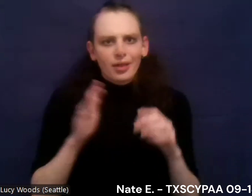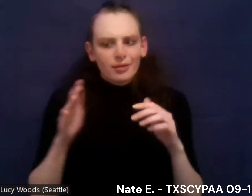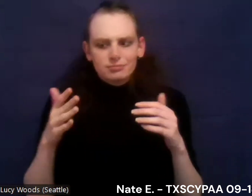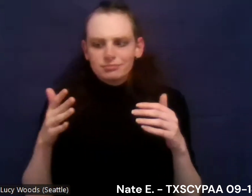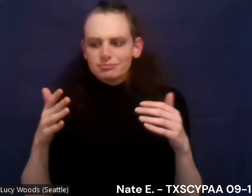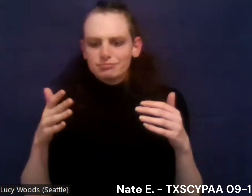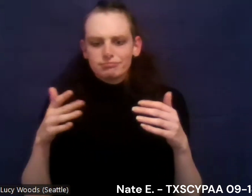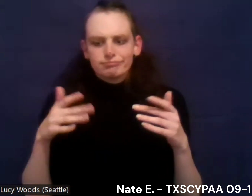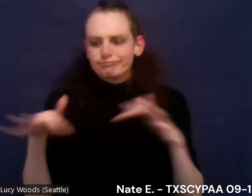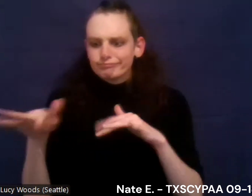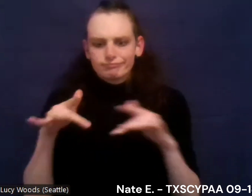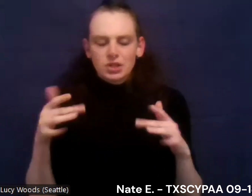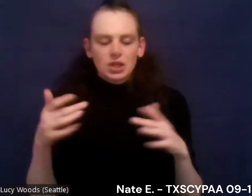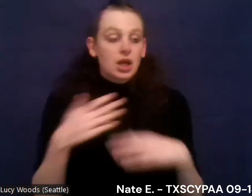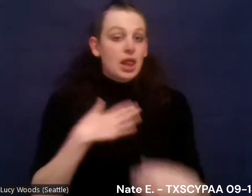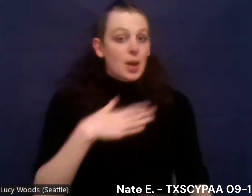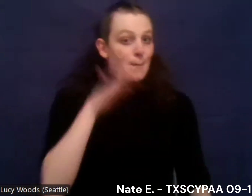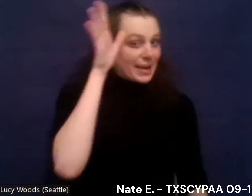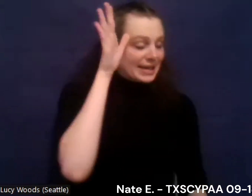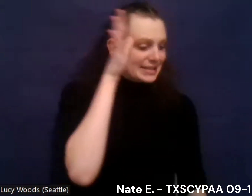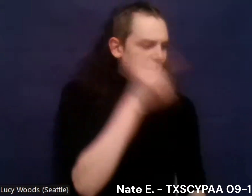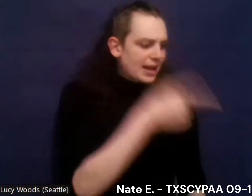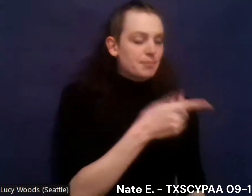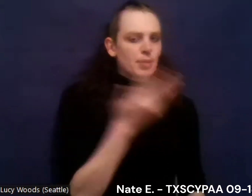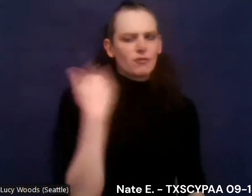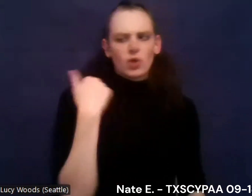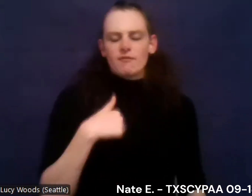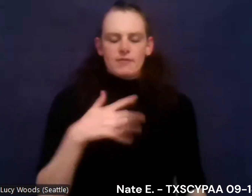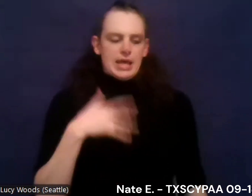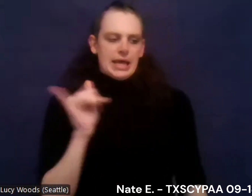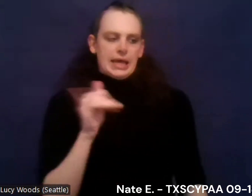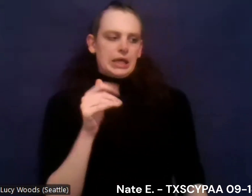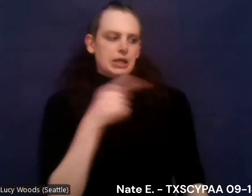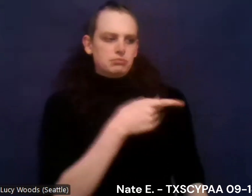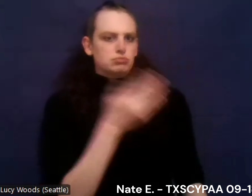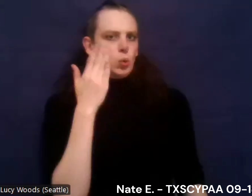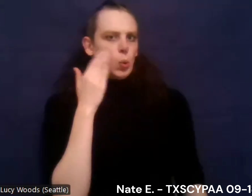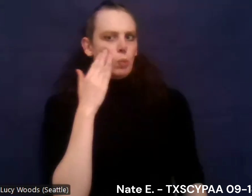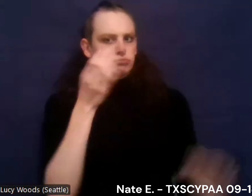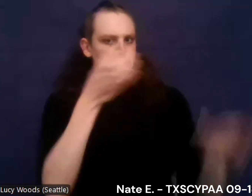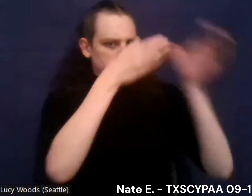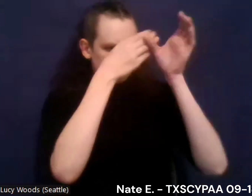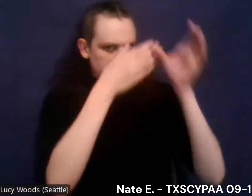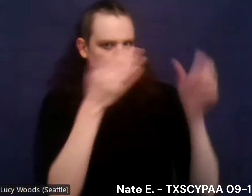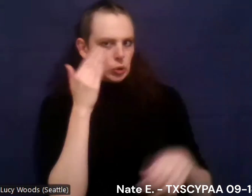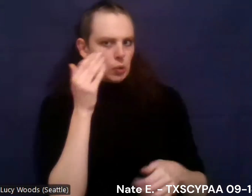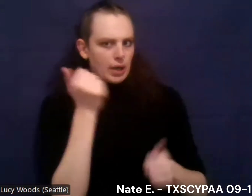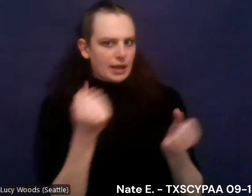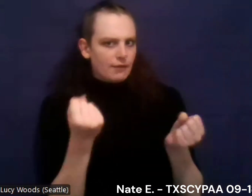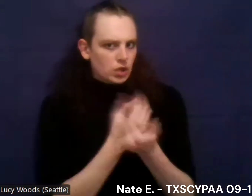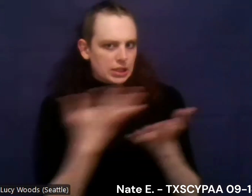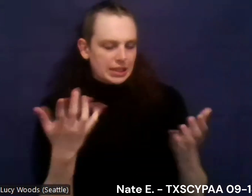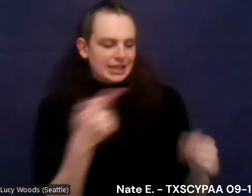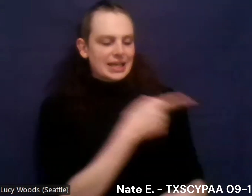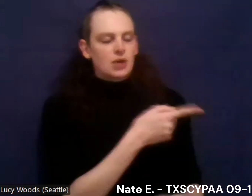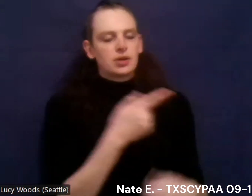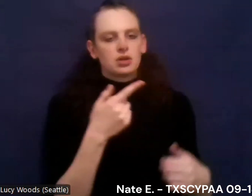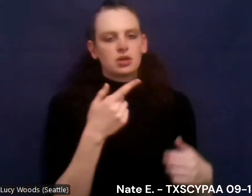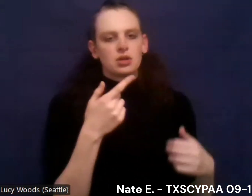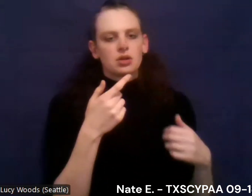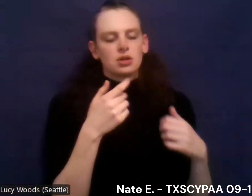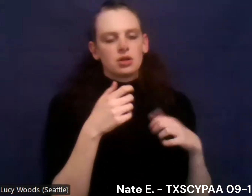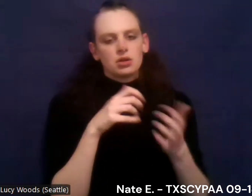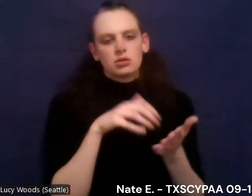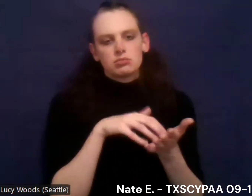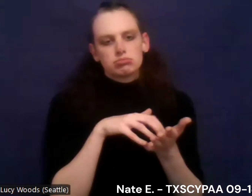it's like my dad went from having all the answers and knowing everything to just being kind of a broken shell and, really almost